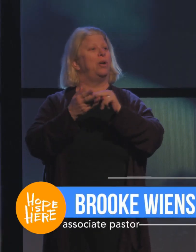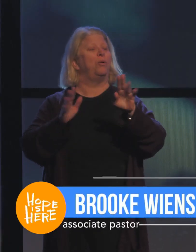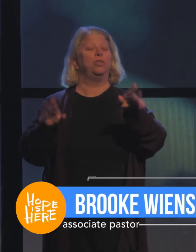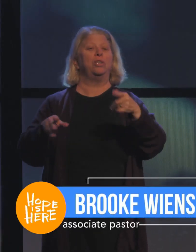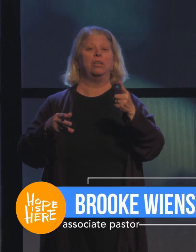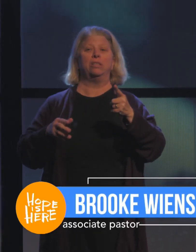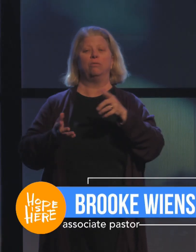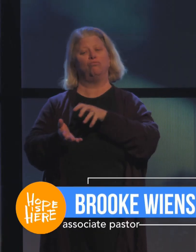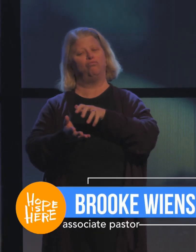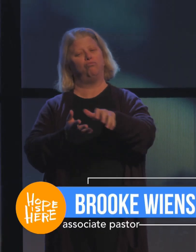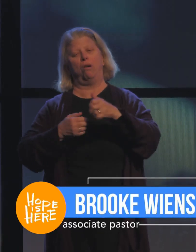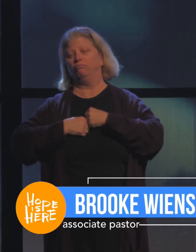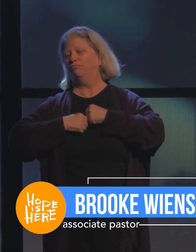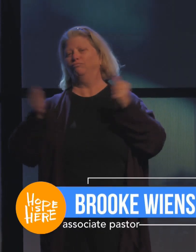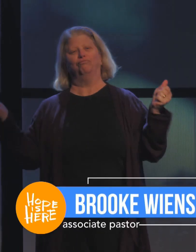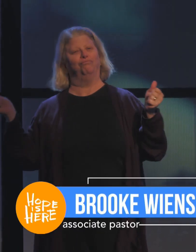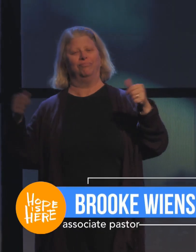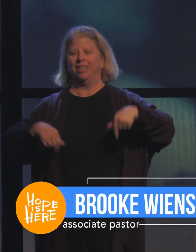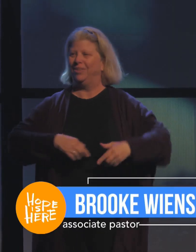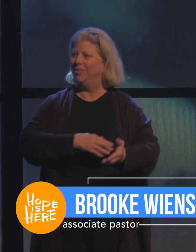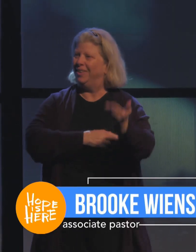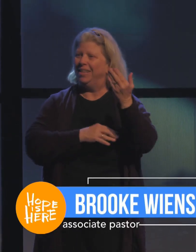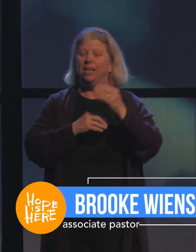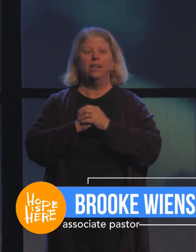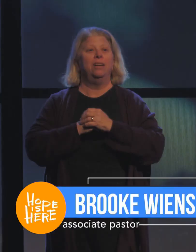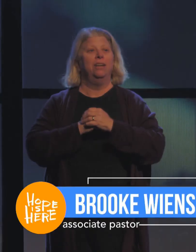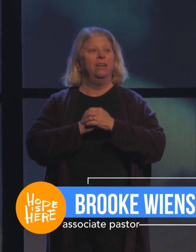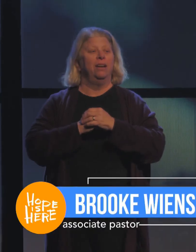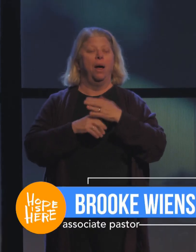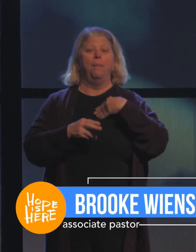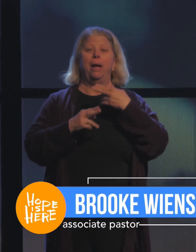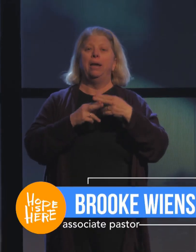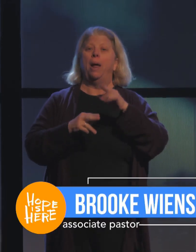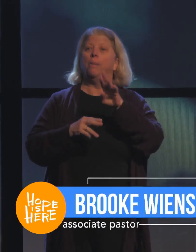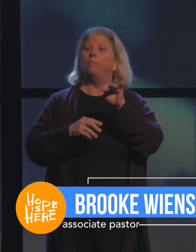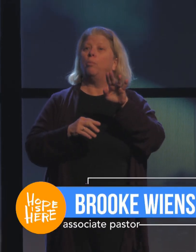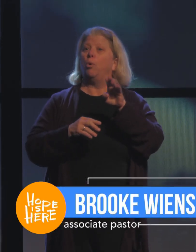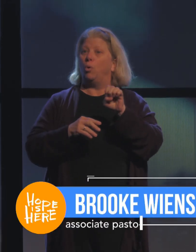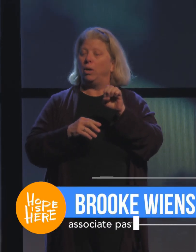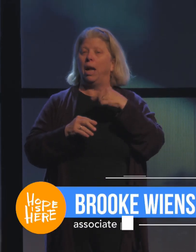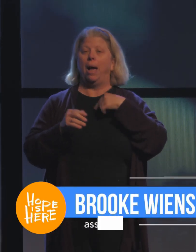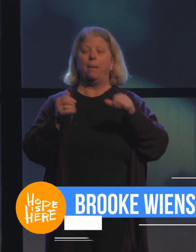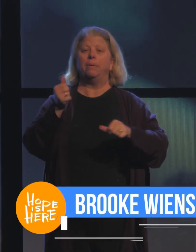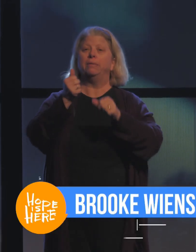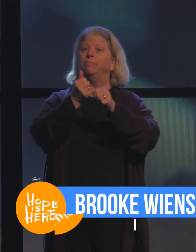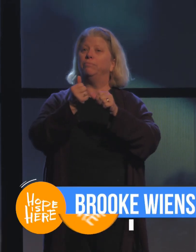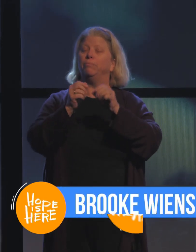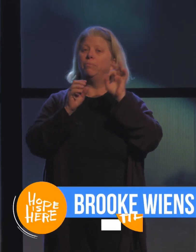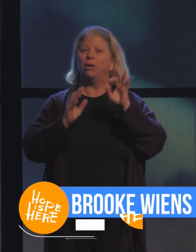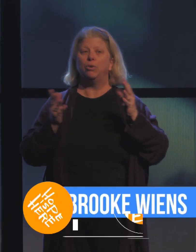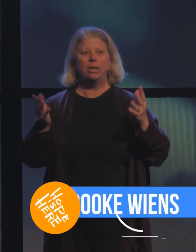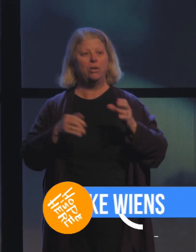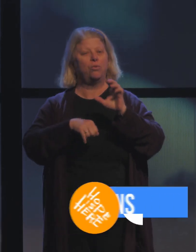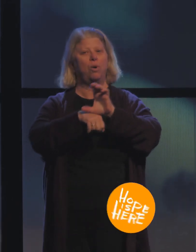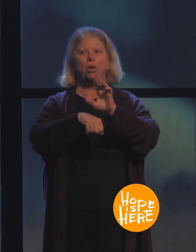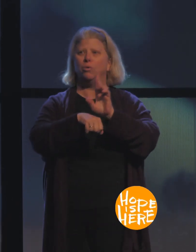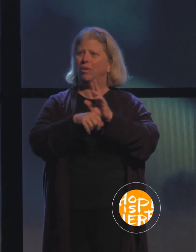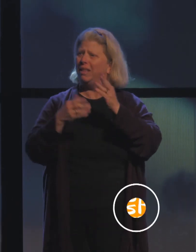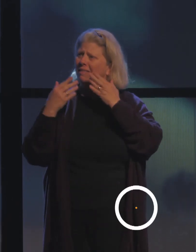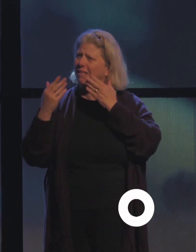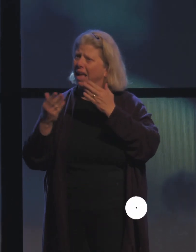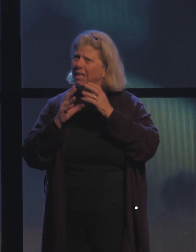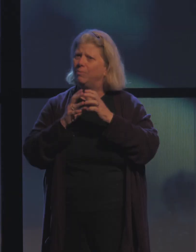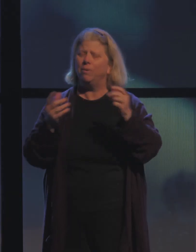just raw Brooke this morning. So yes, my name is Brooke. I am the associate pastor here at Crossroads. Hey, thanks